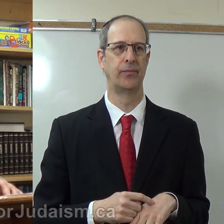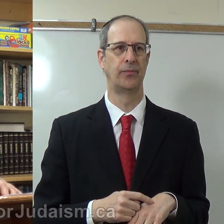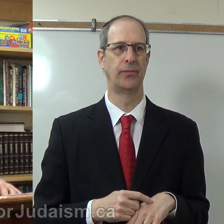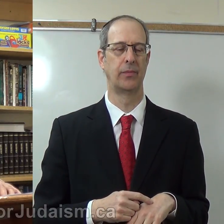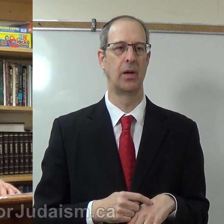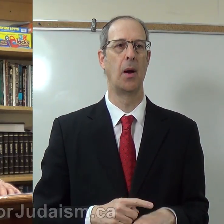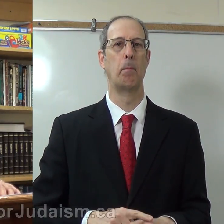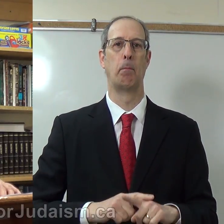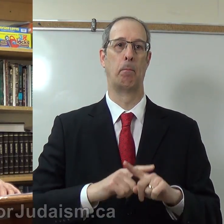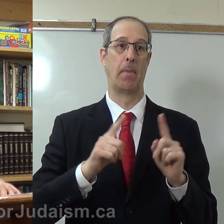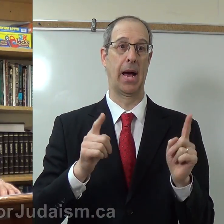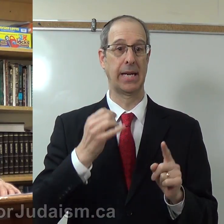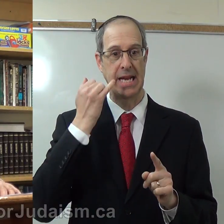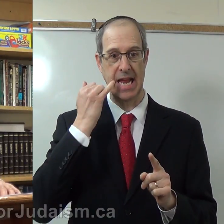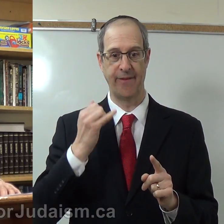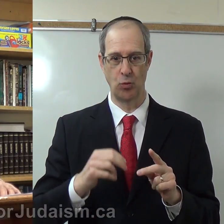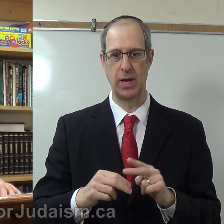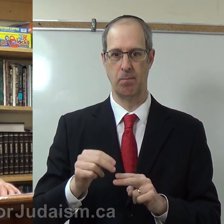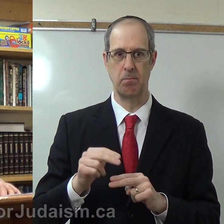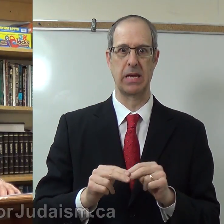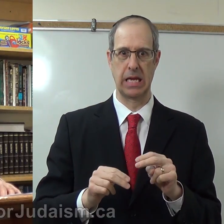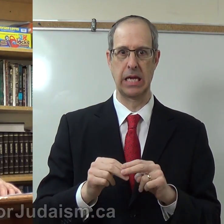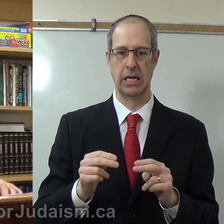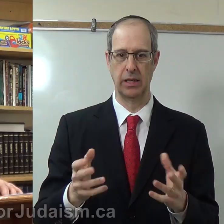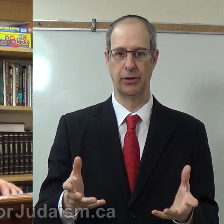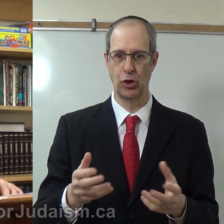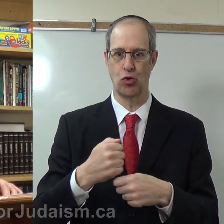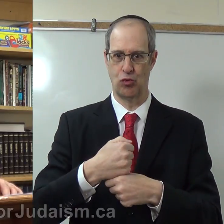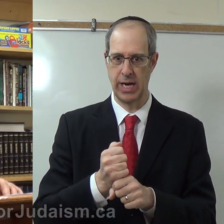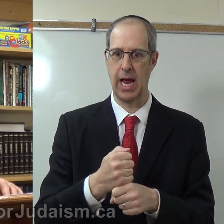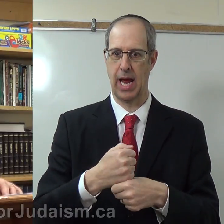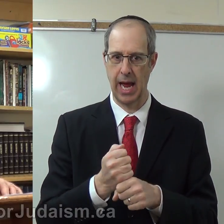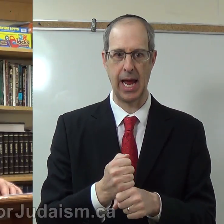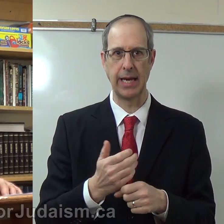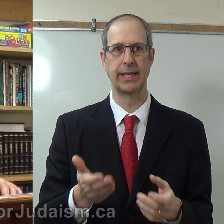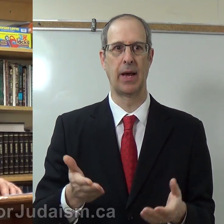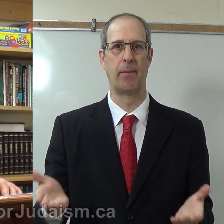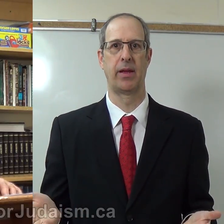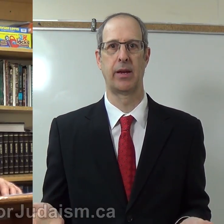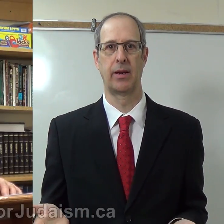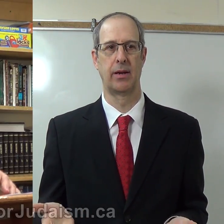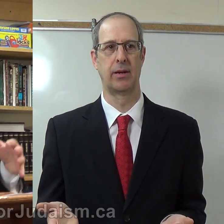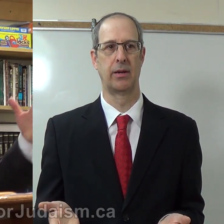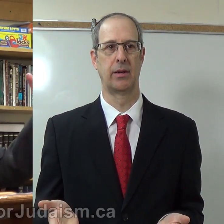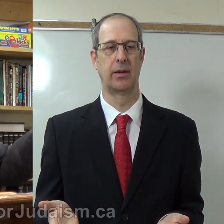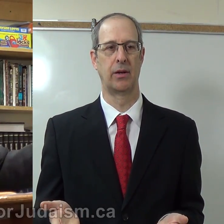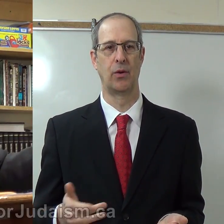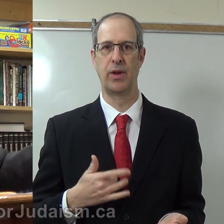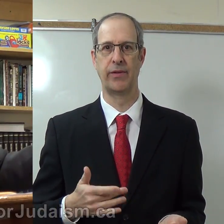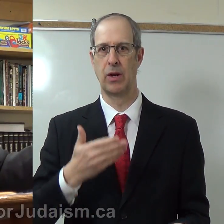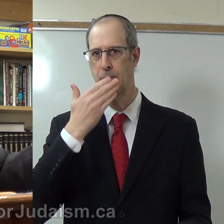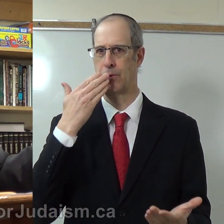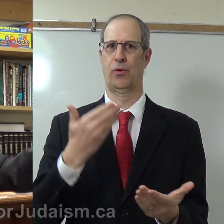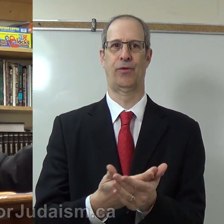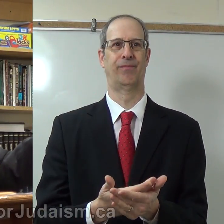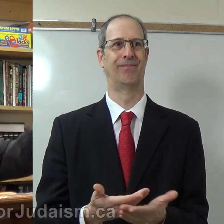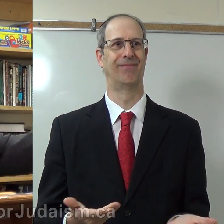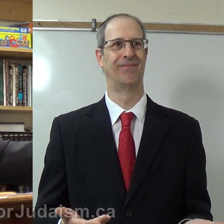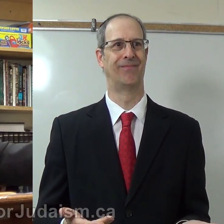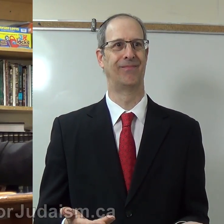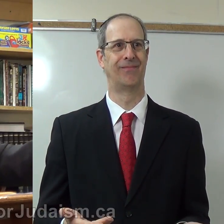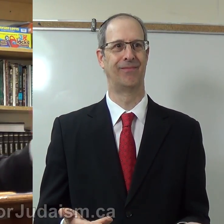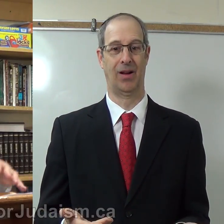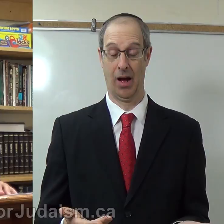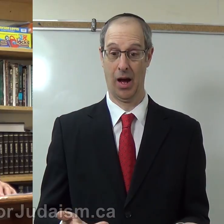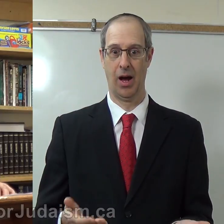But, if we build something, if we create something, we feel great. An